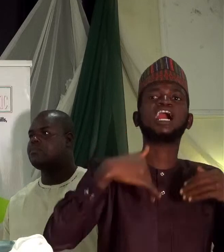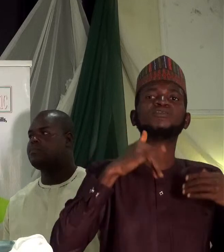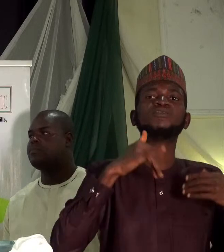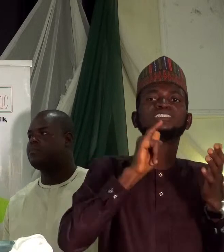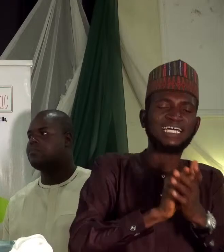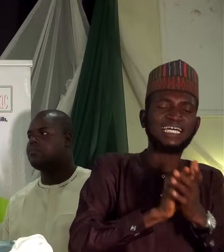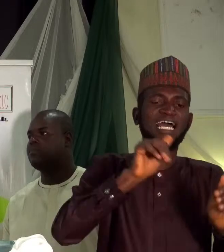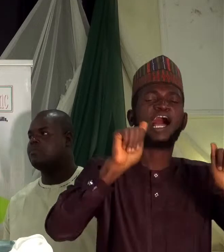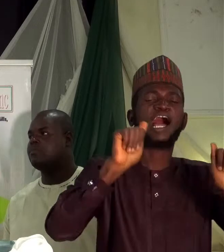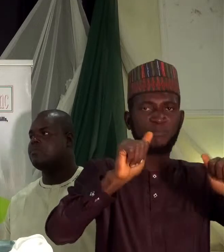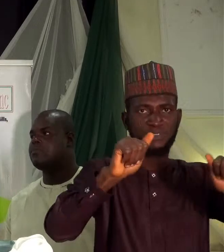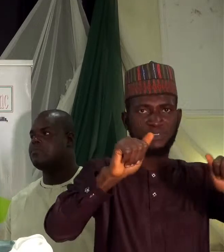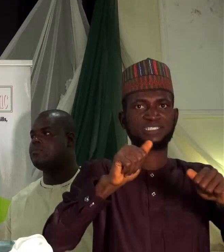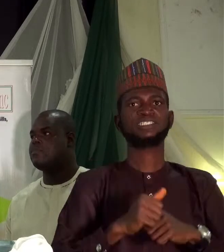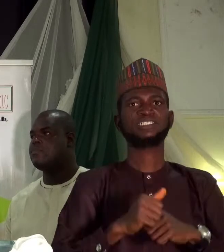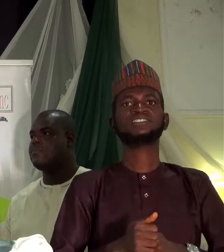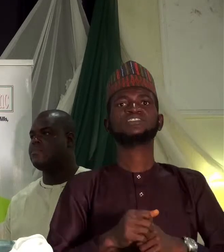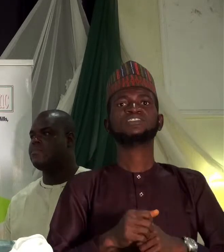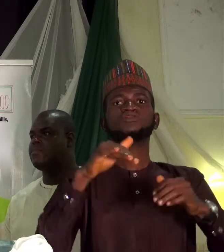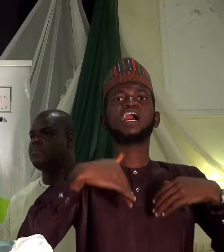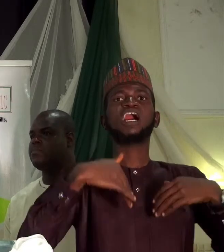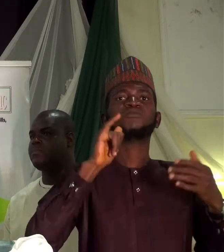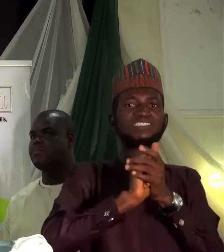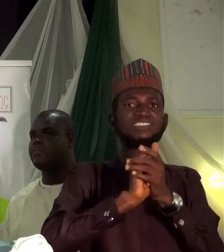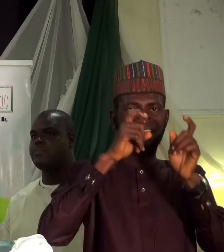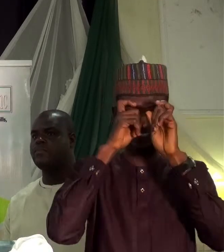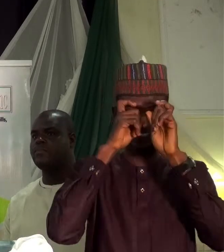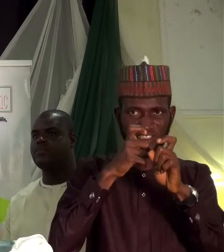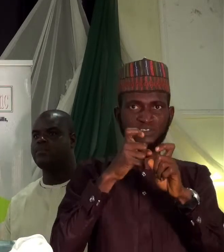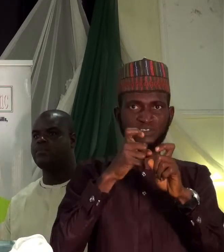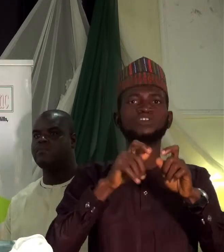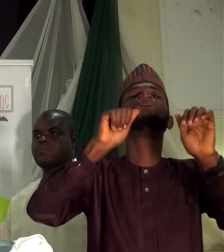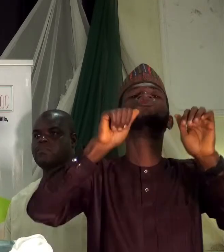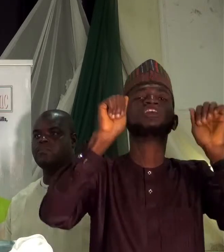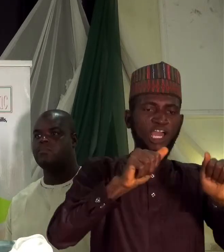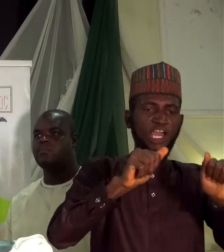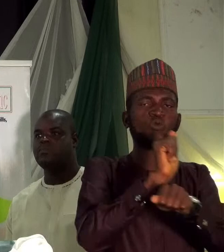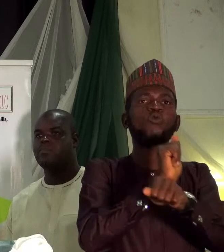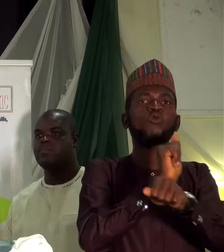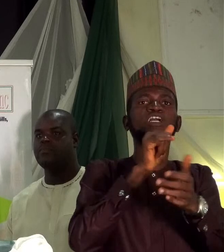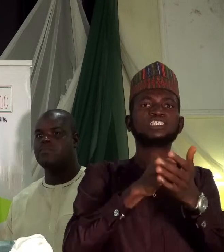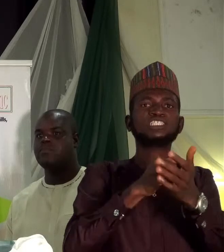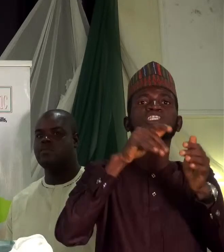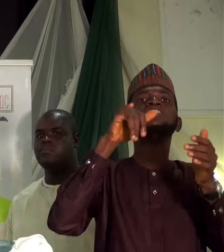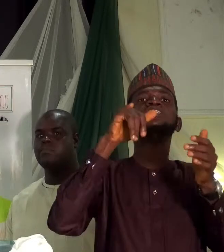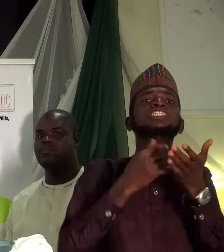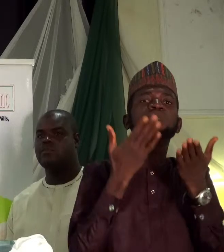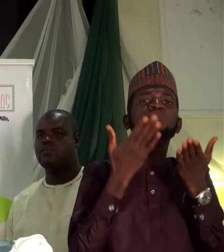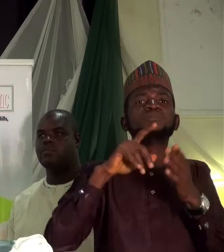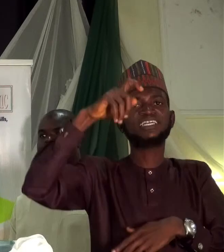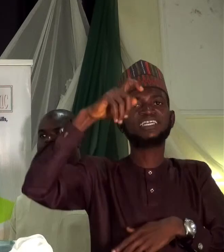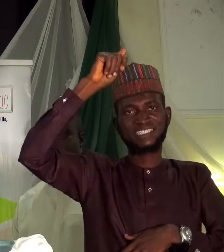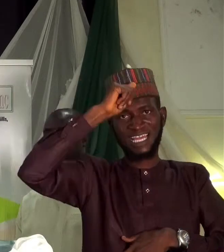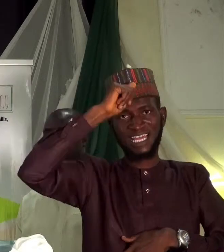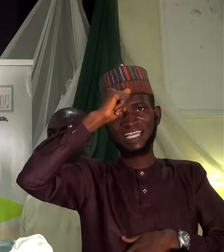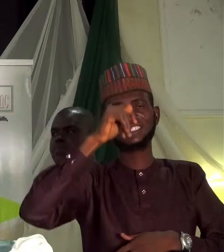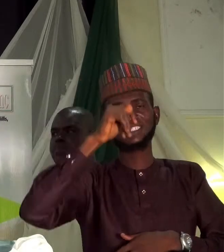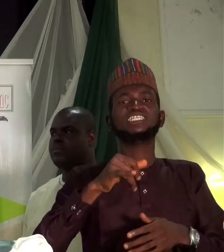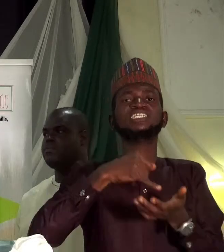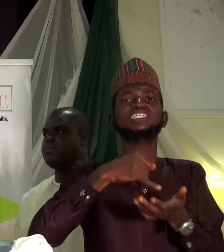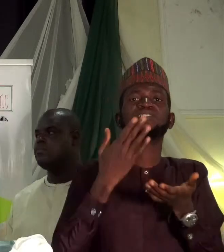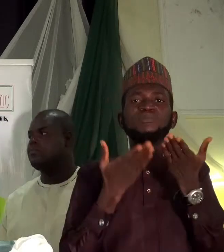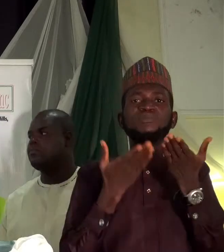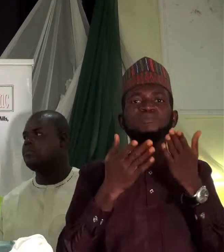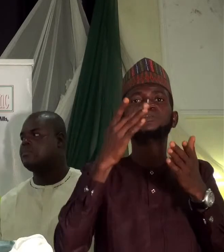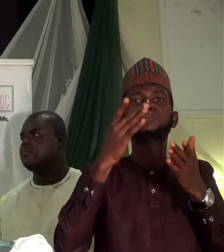ability. Oni e bonre. O le si se fun, o le je pada ma re ni lati le se nkan yen ko si se